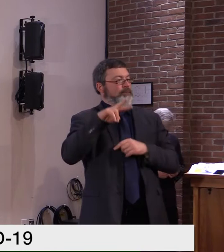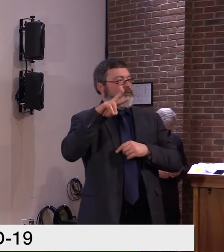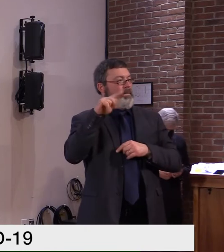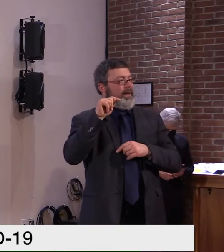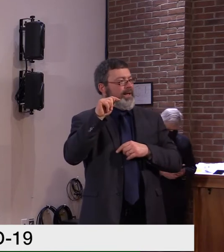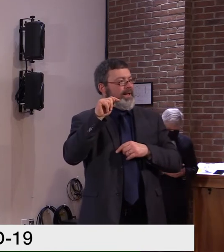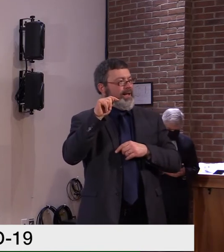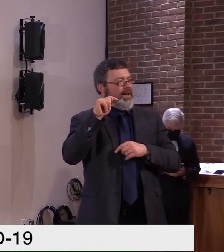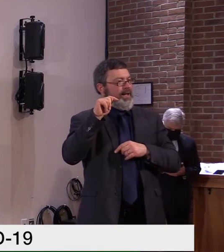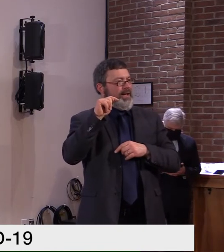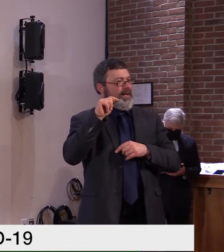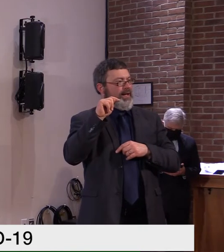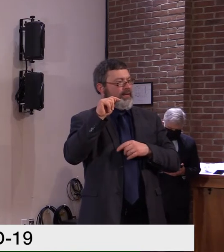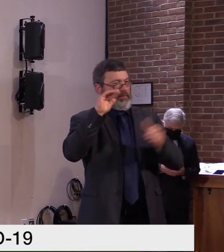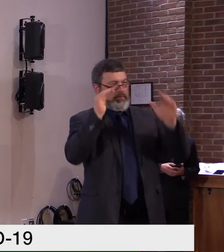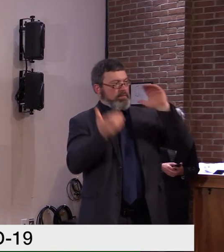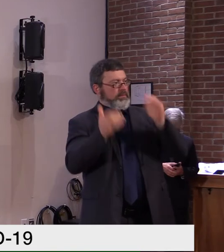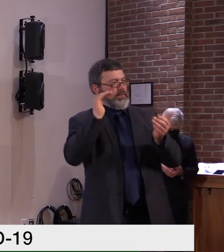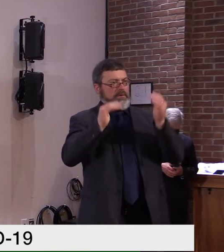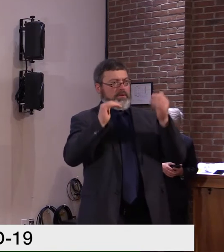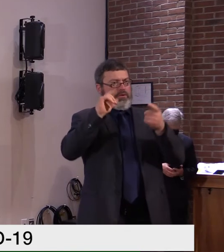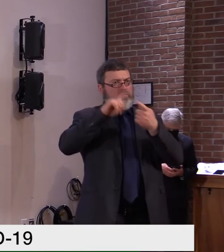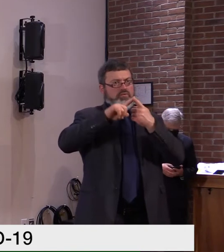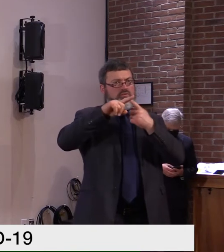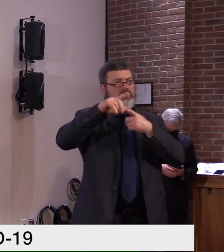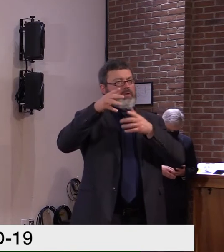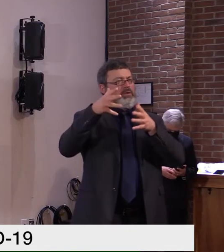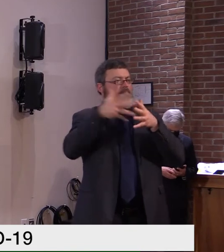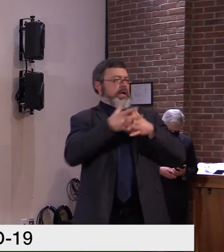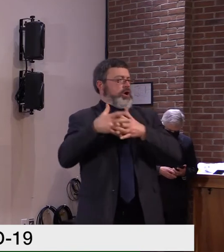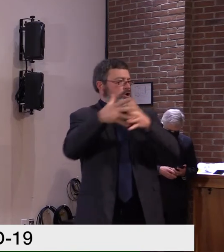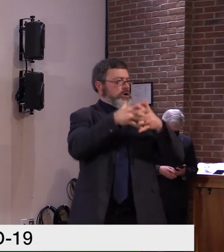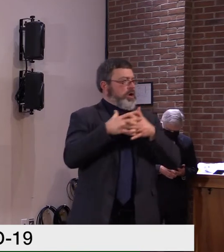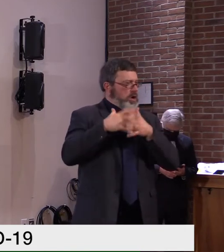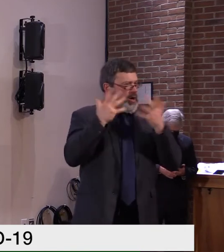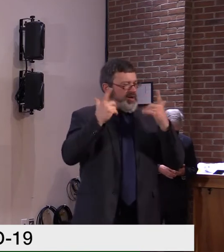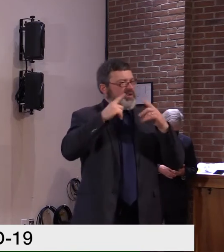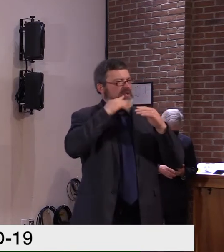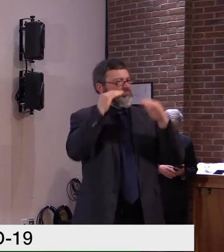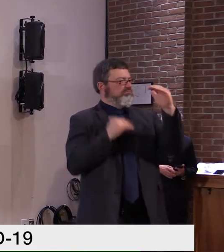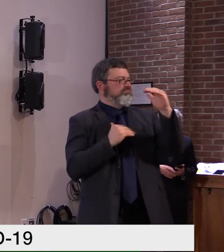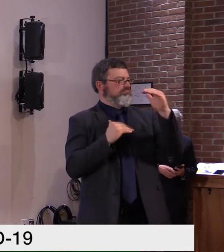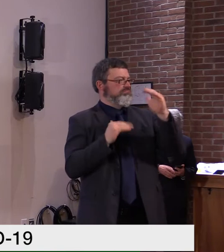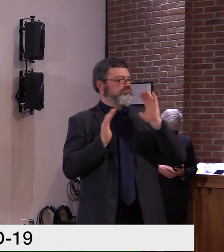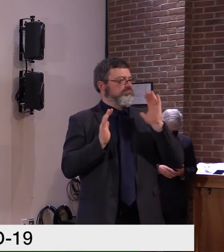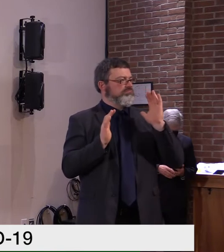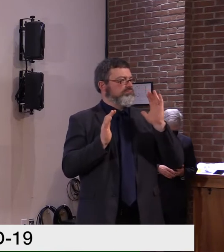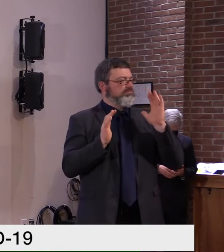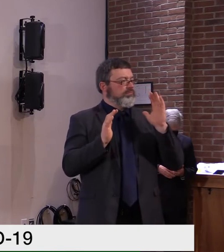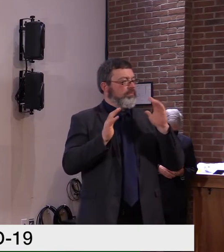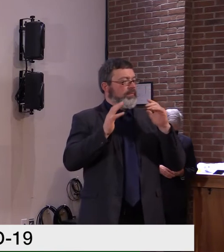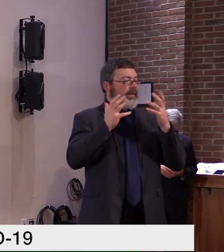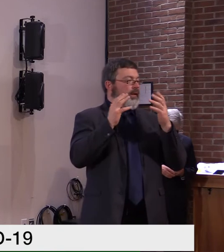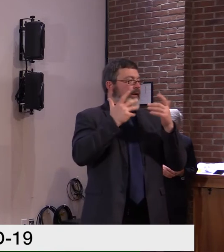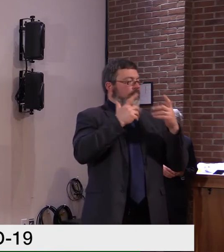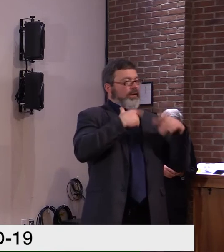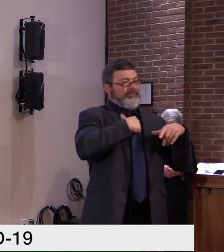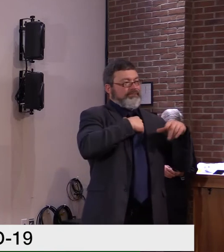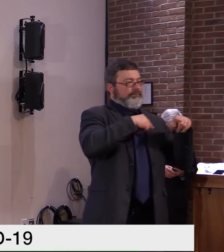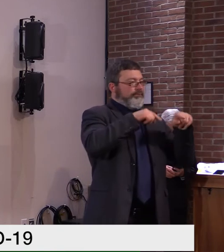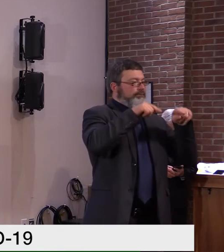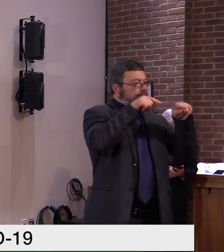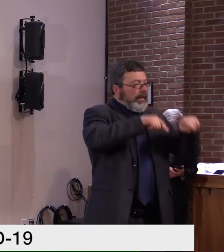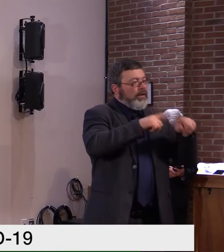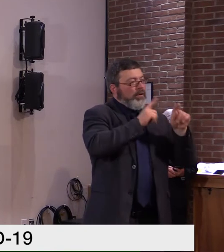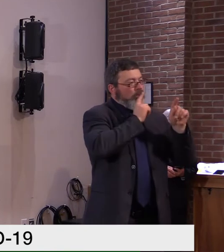of operation, whether it's in data reporting and gathering or in certain kinds of really high-profile